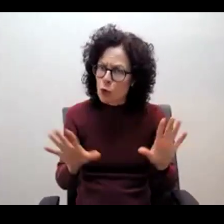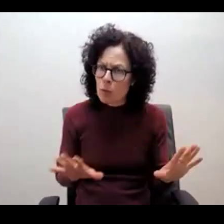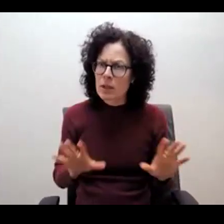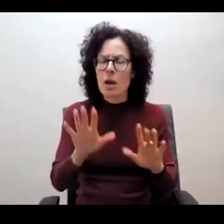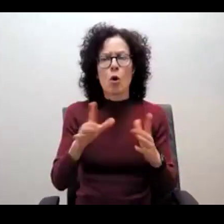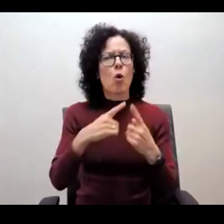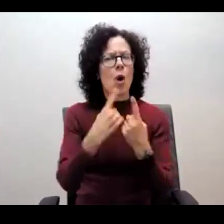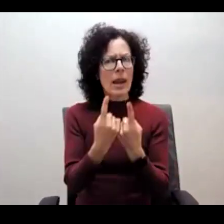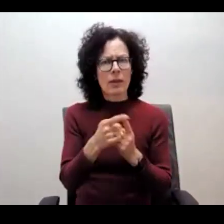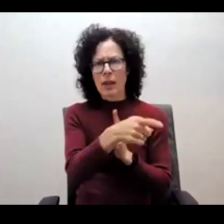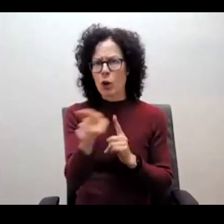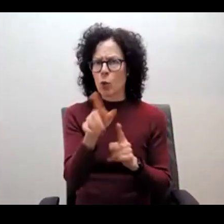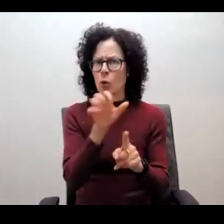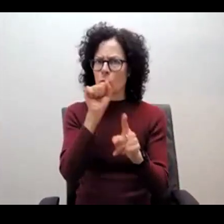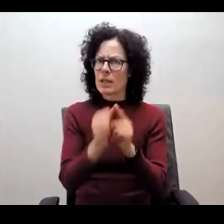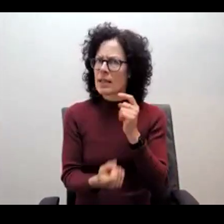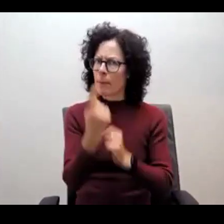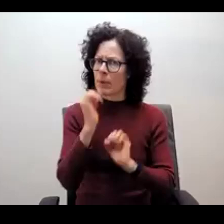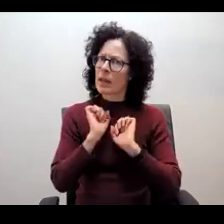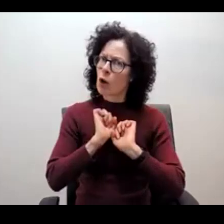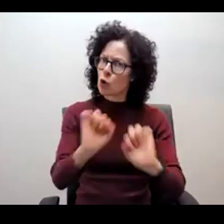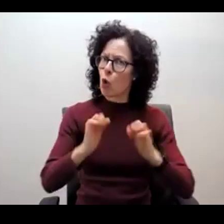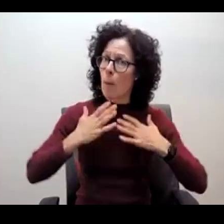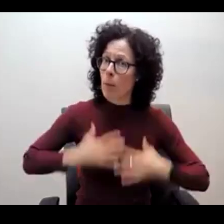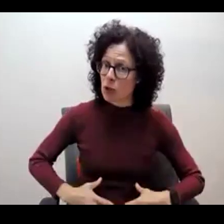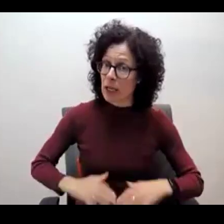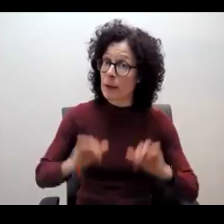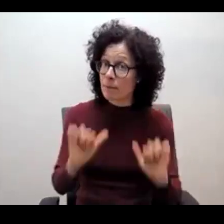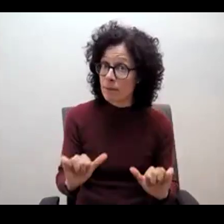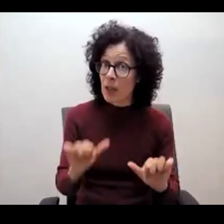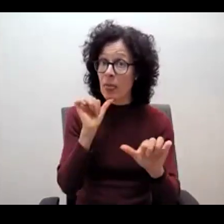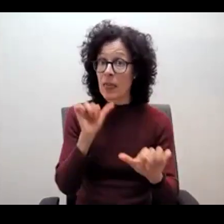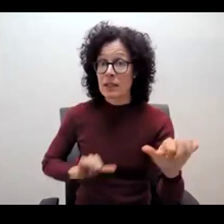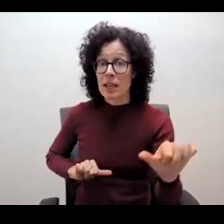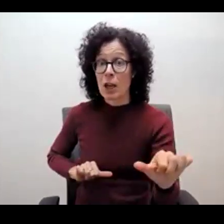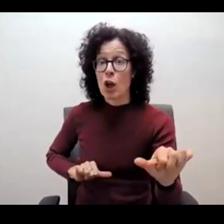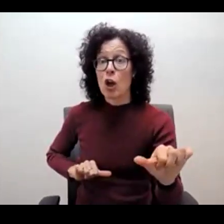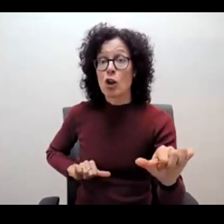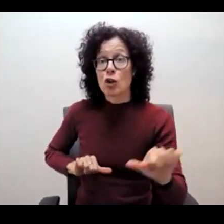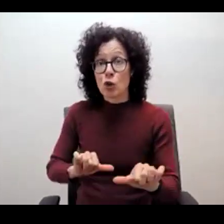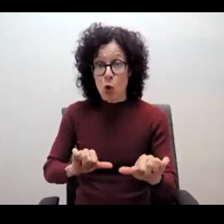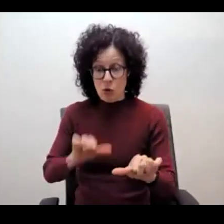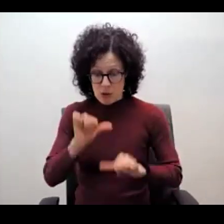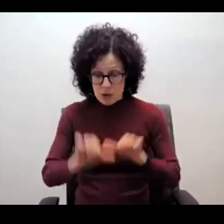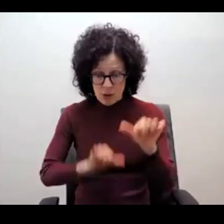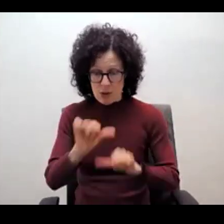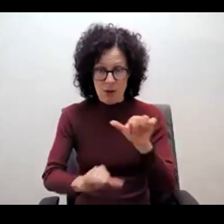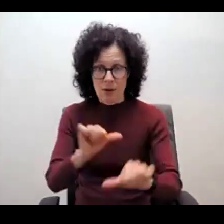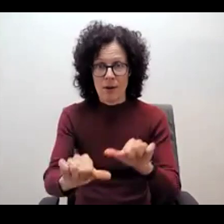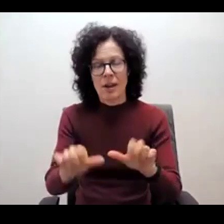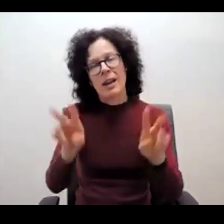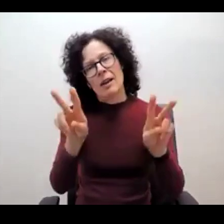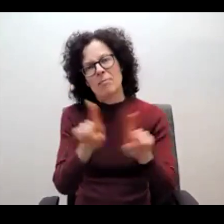in your body. So that would be the short roadmap, as I call it.